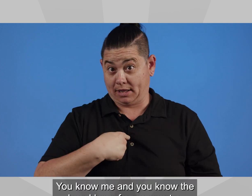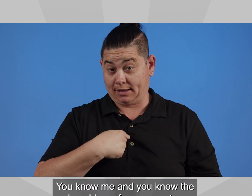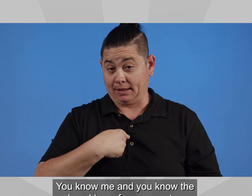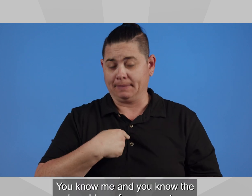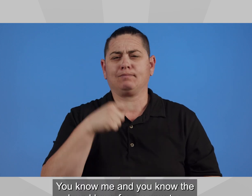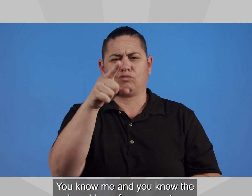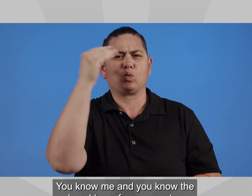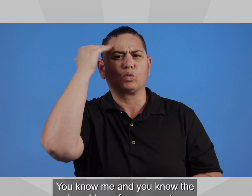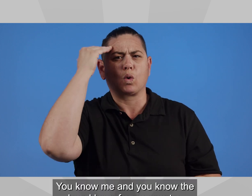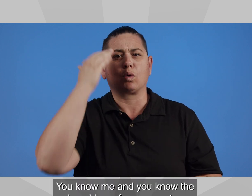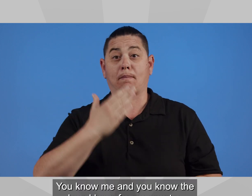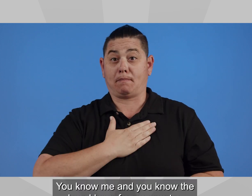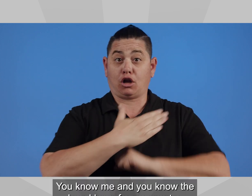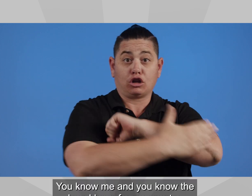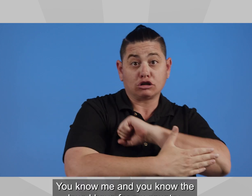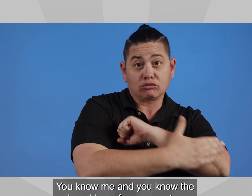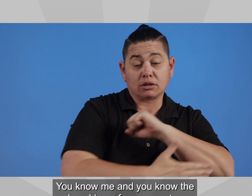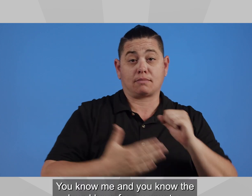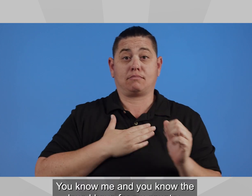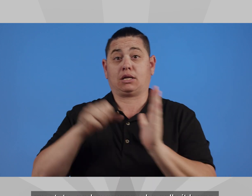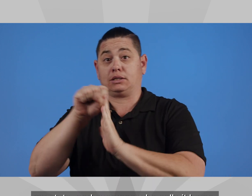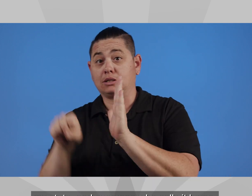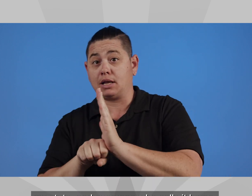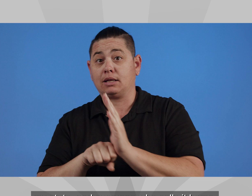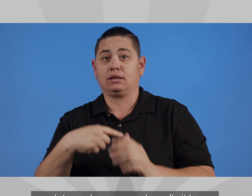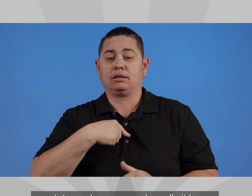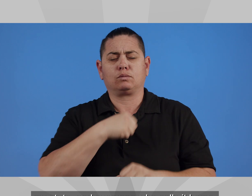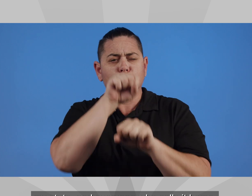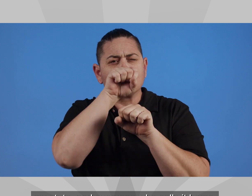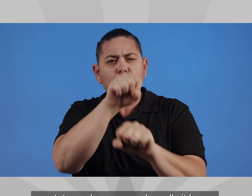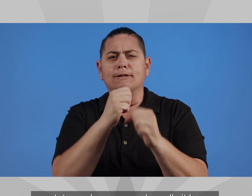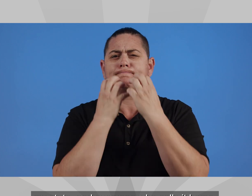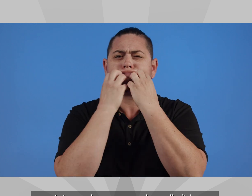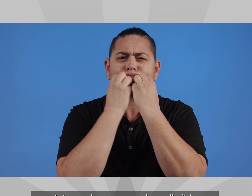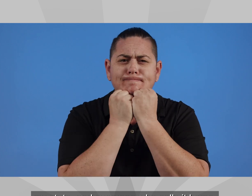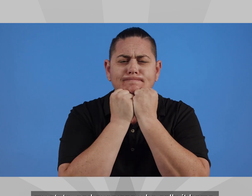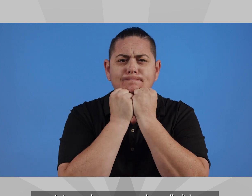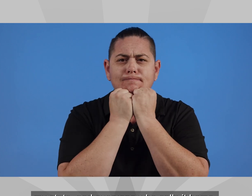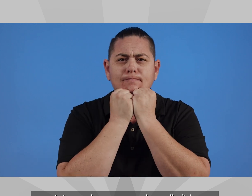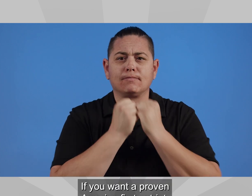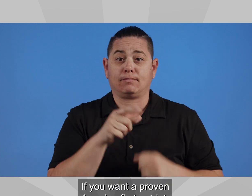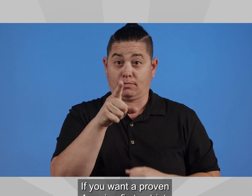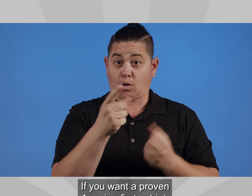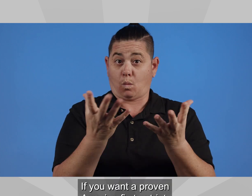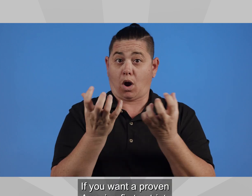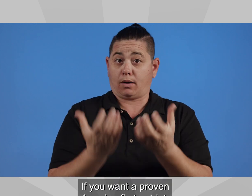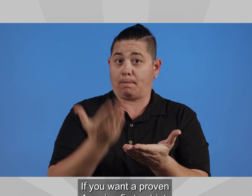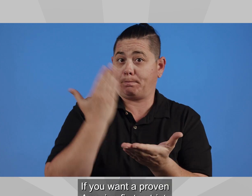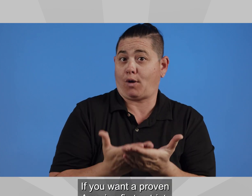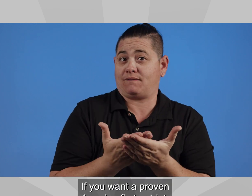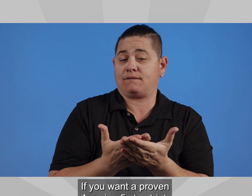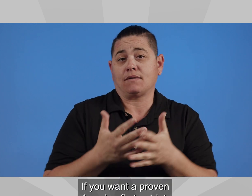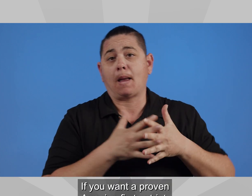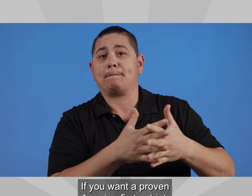You know me, and you know the love I have for my country, my state, and everyone who calls it home. If you want a